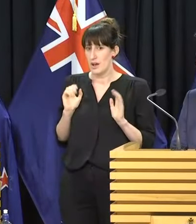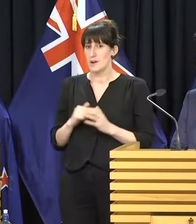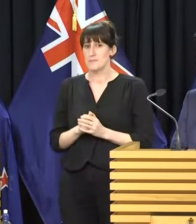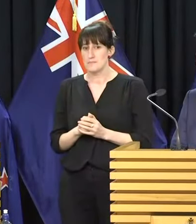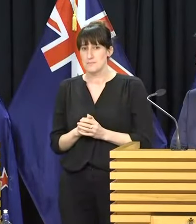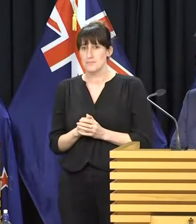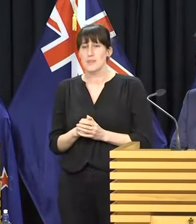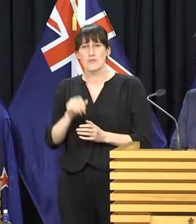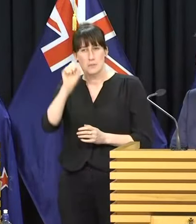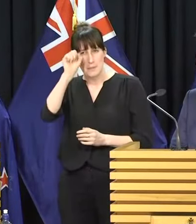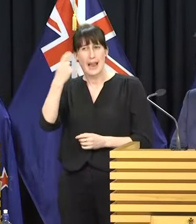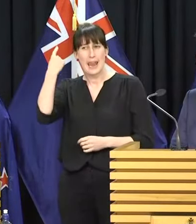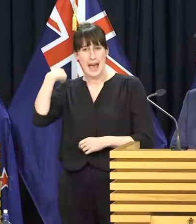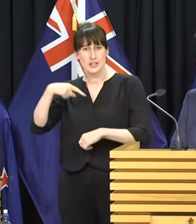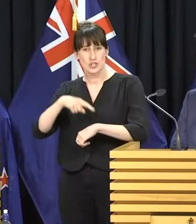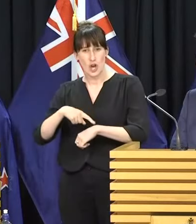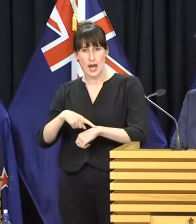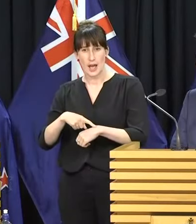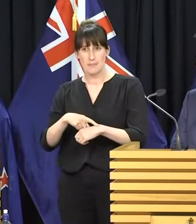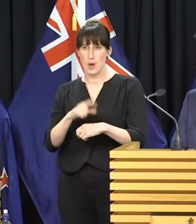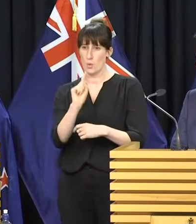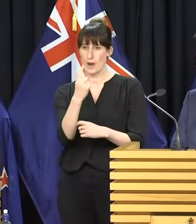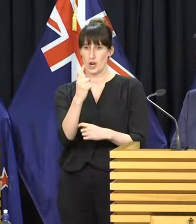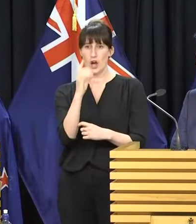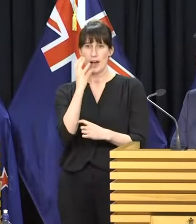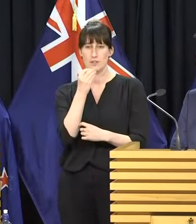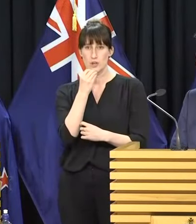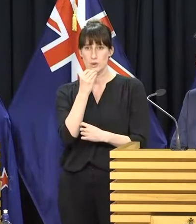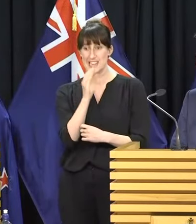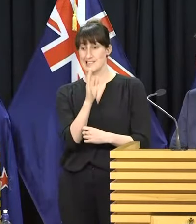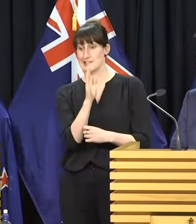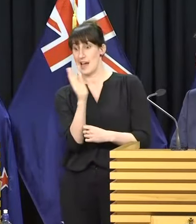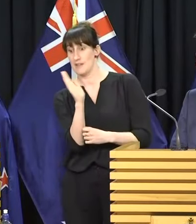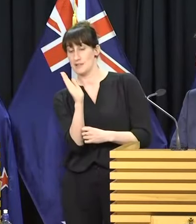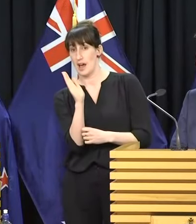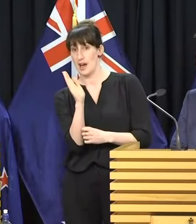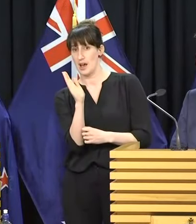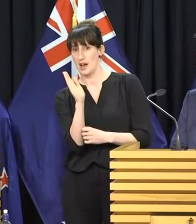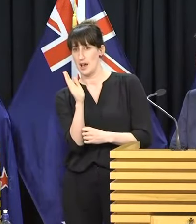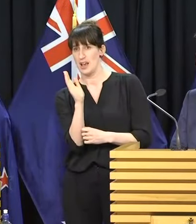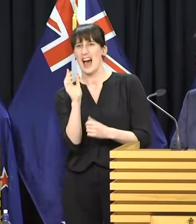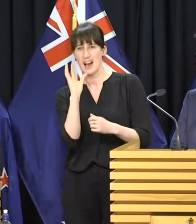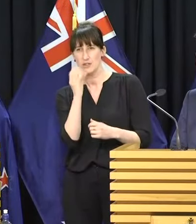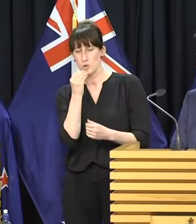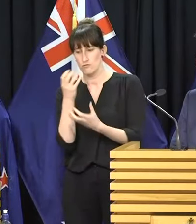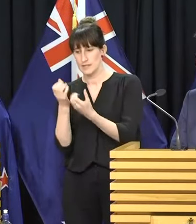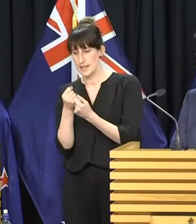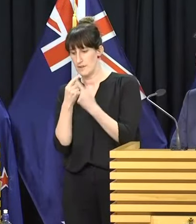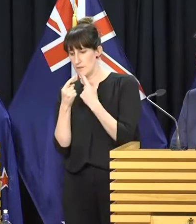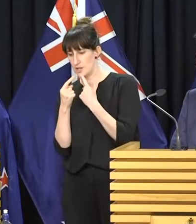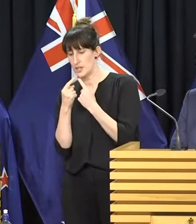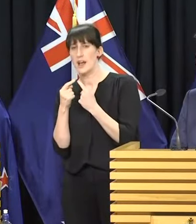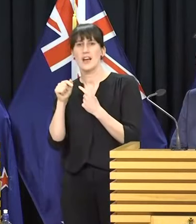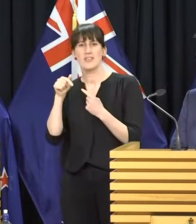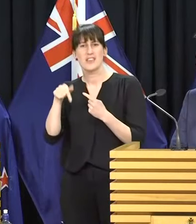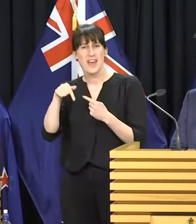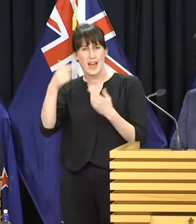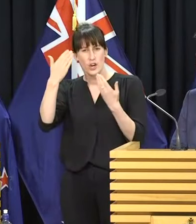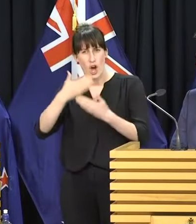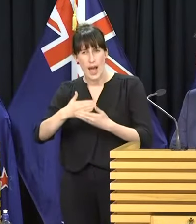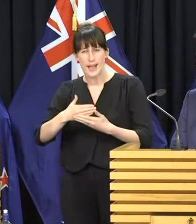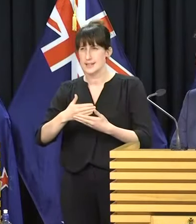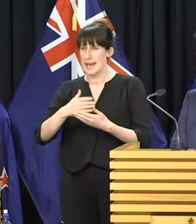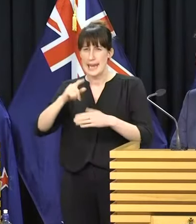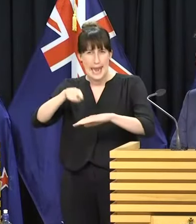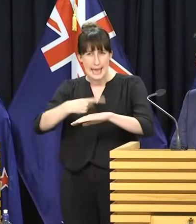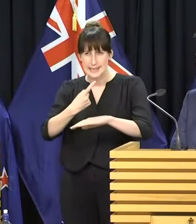o'clock, the regular update cycle, and we had a bit more time. And the update was late in the evening. You may recall. So in this particular case, we're